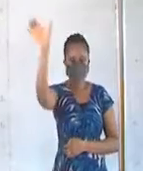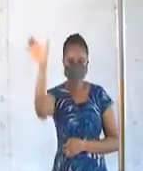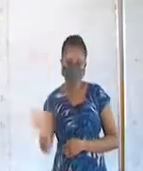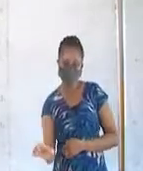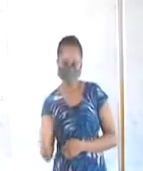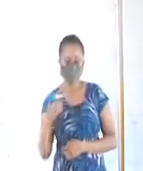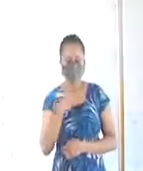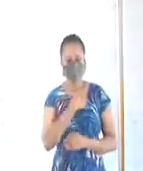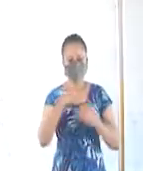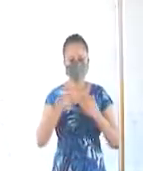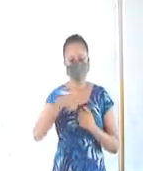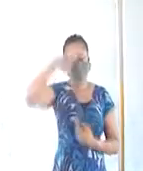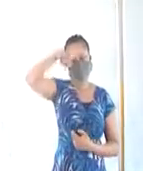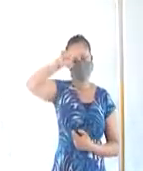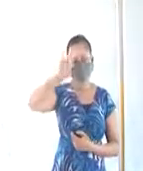that we use in